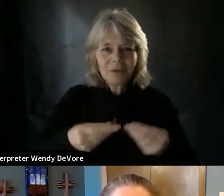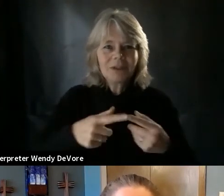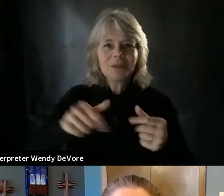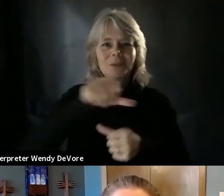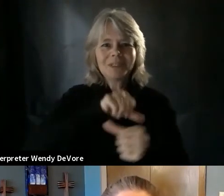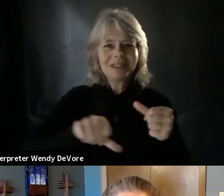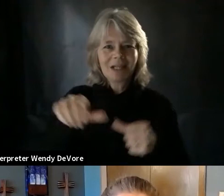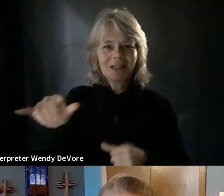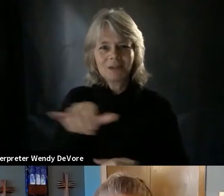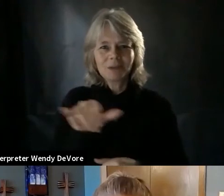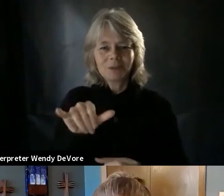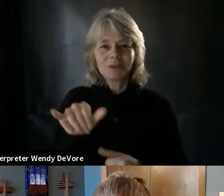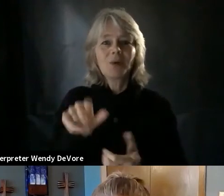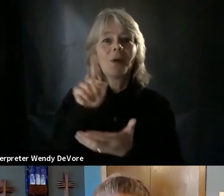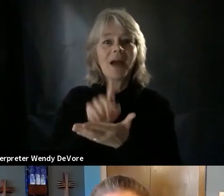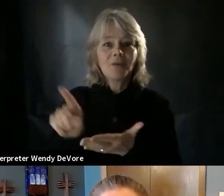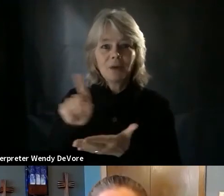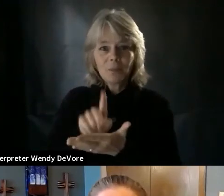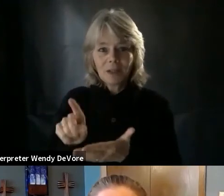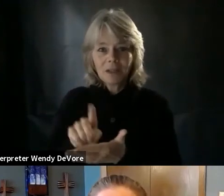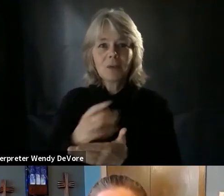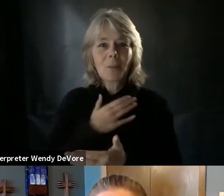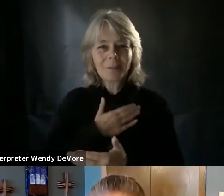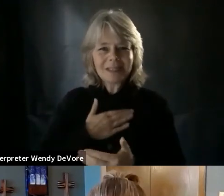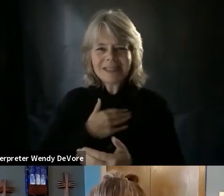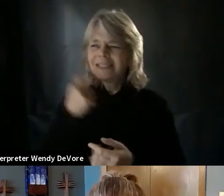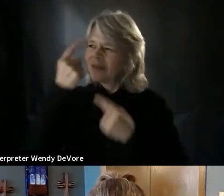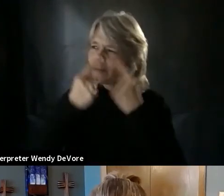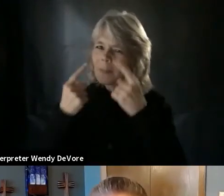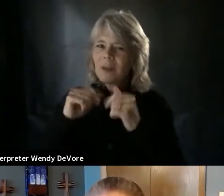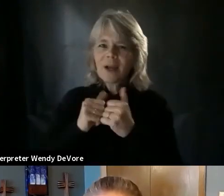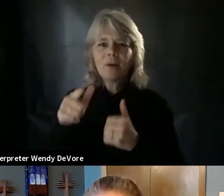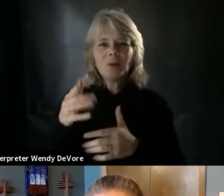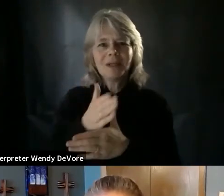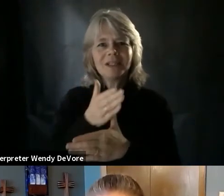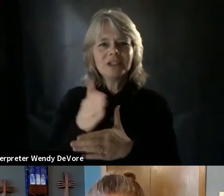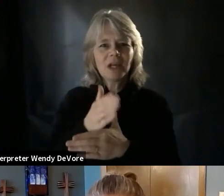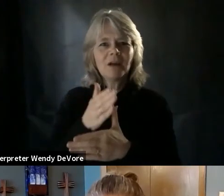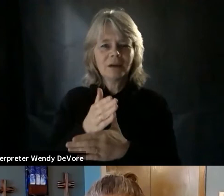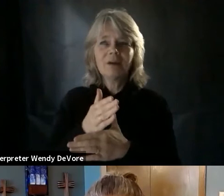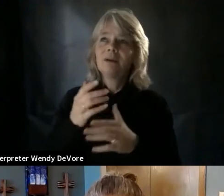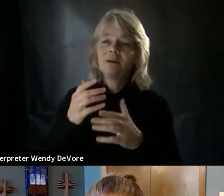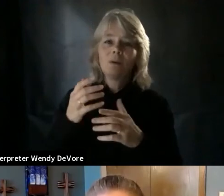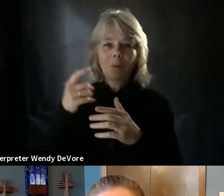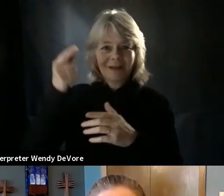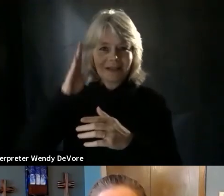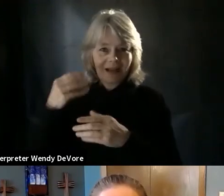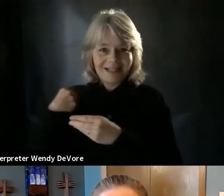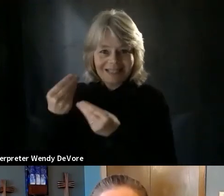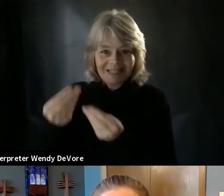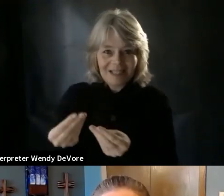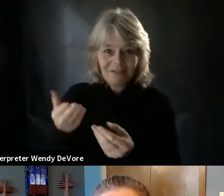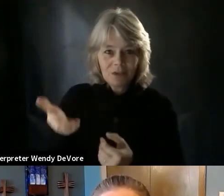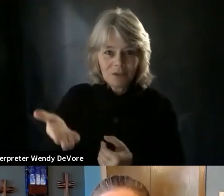And so every week we ask that you consider how you will share the gifts that God has given to you. And